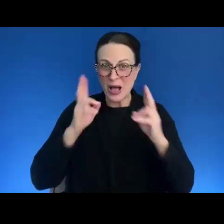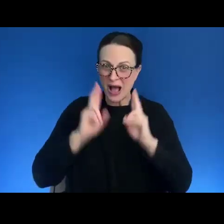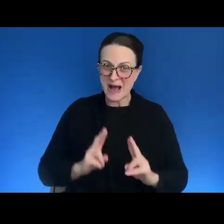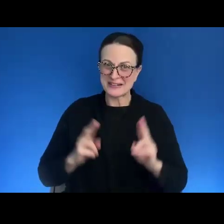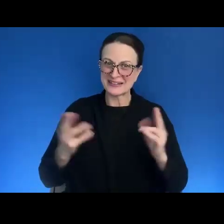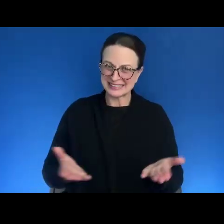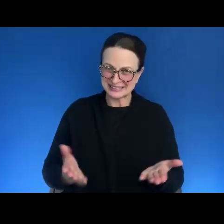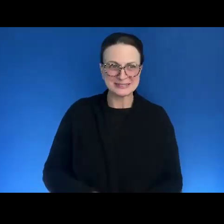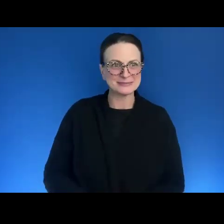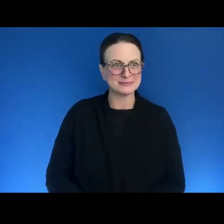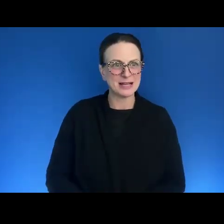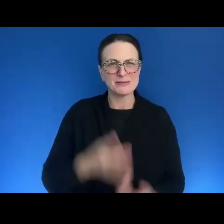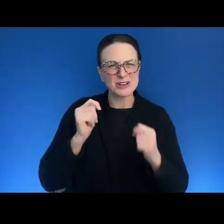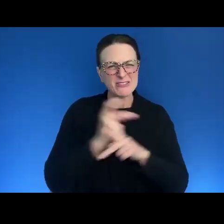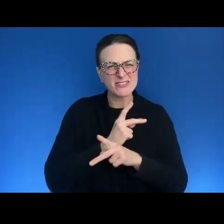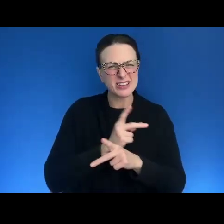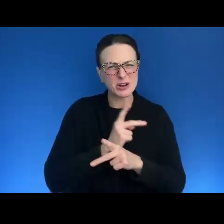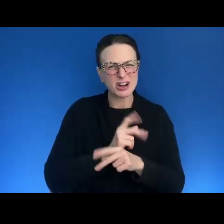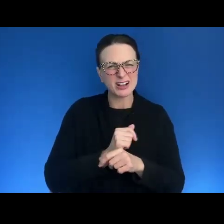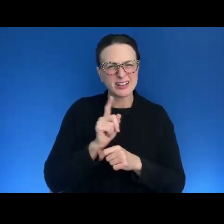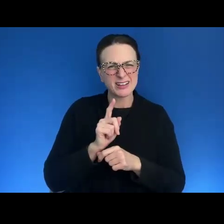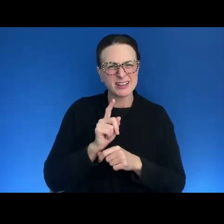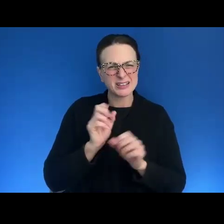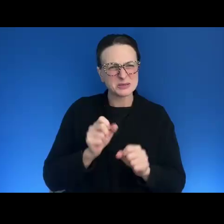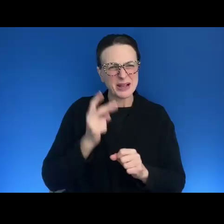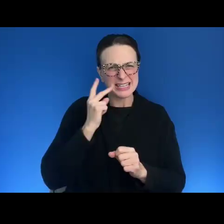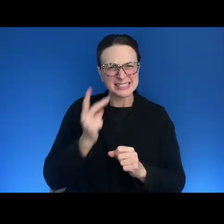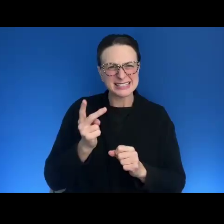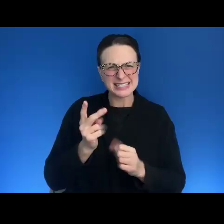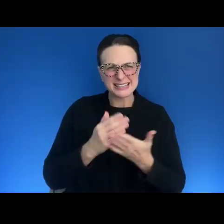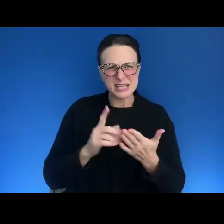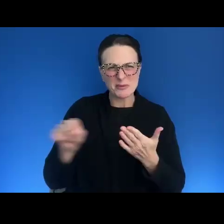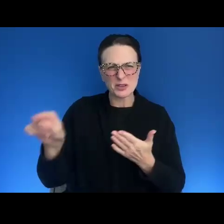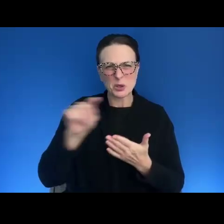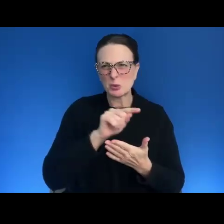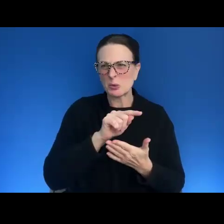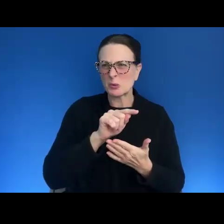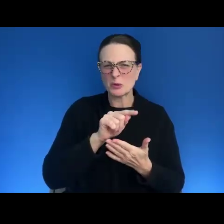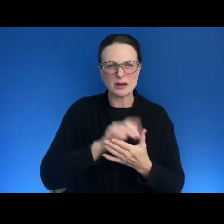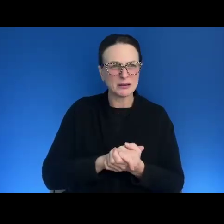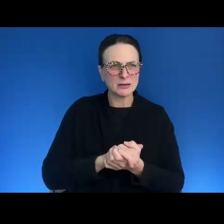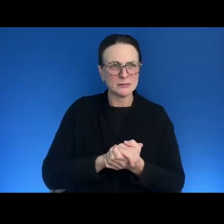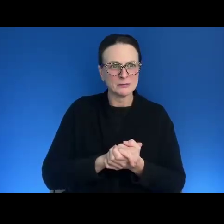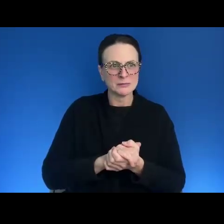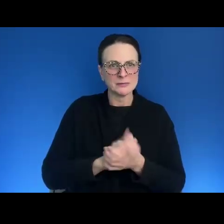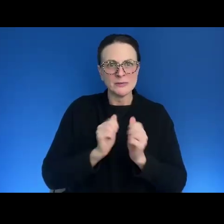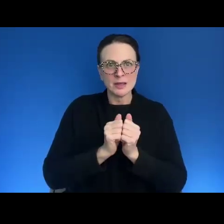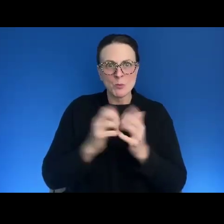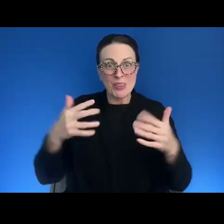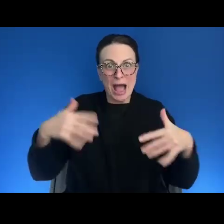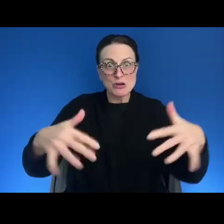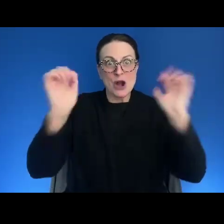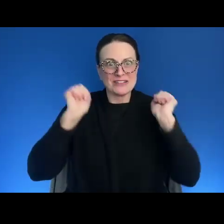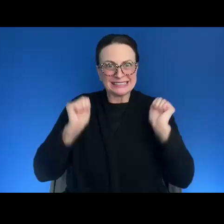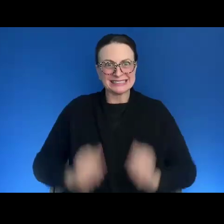here. I'm trying to figure it out so I can see some of you or without getting all